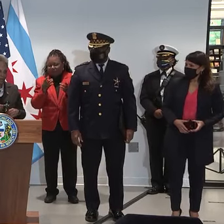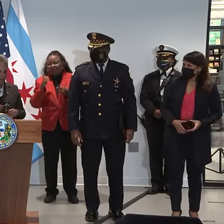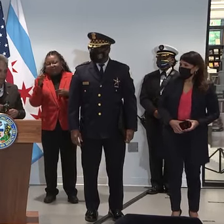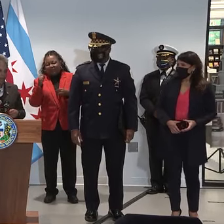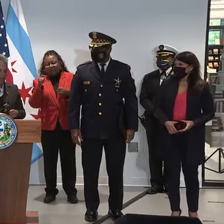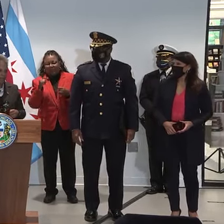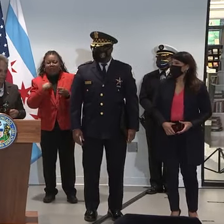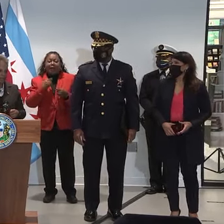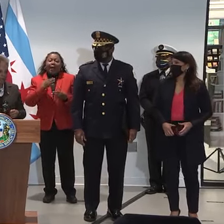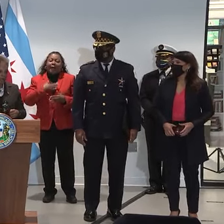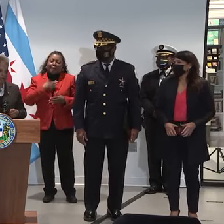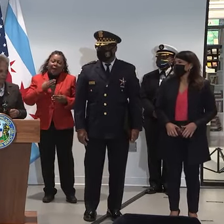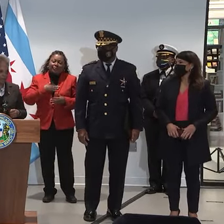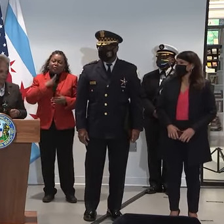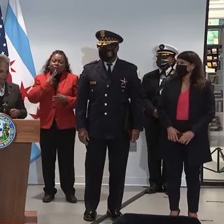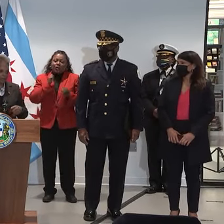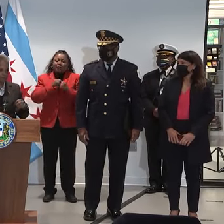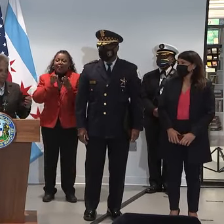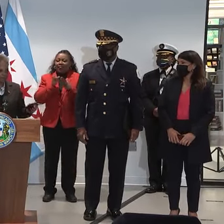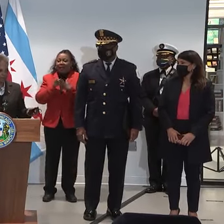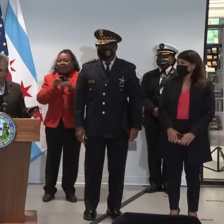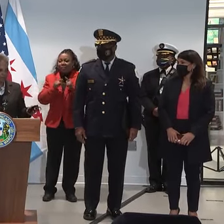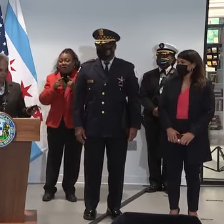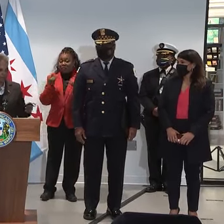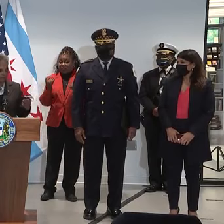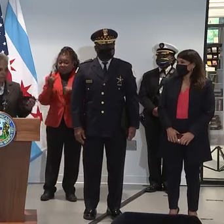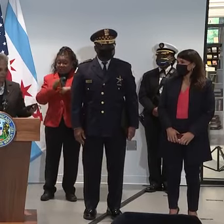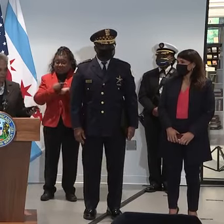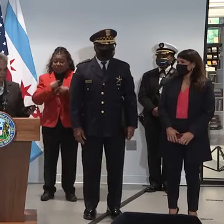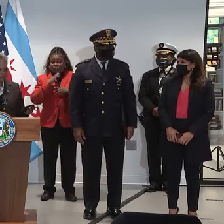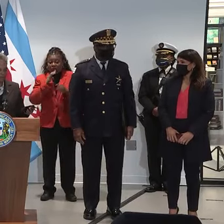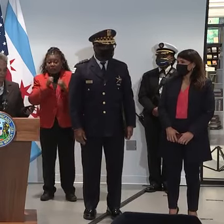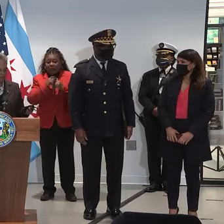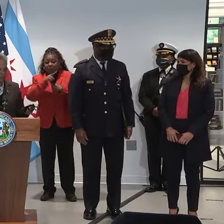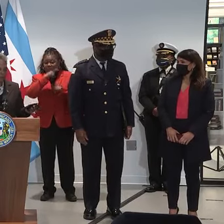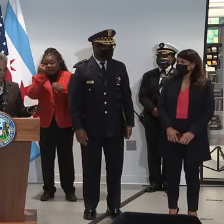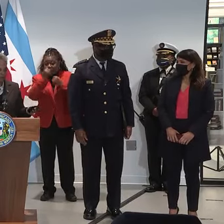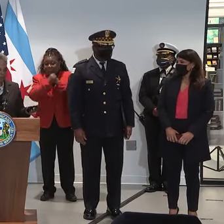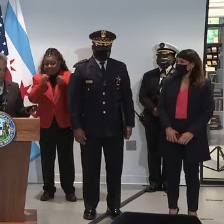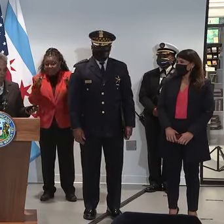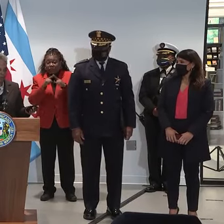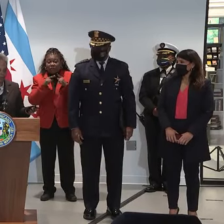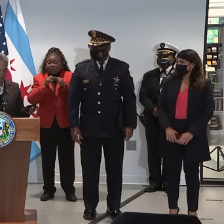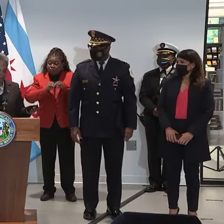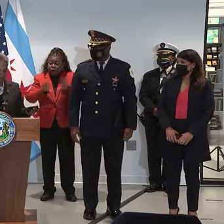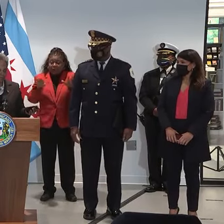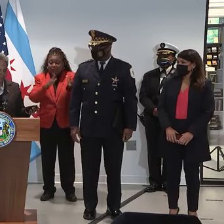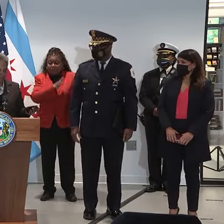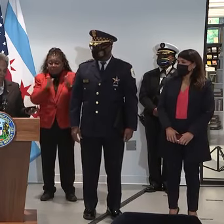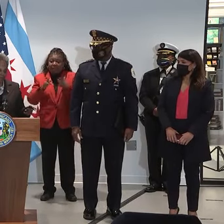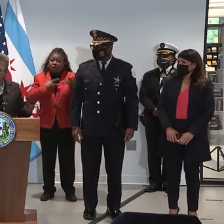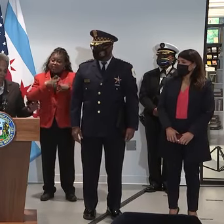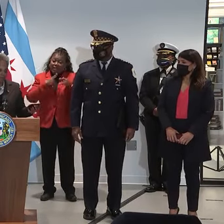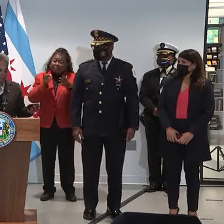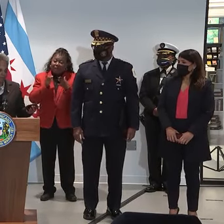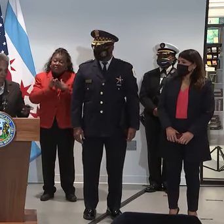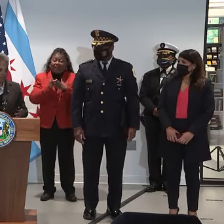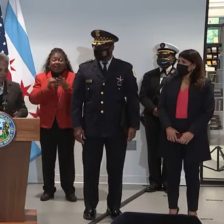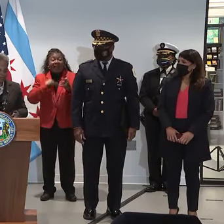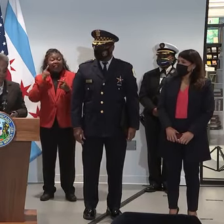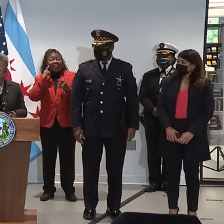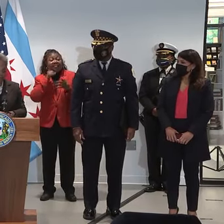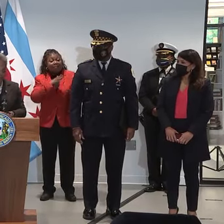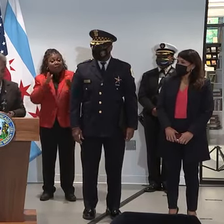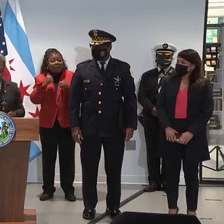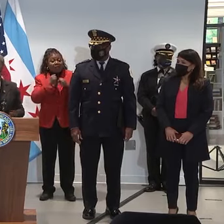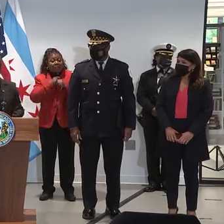Yeah, well, I'm happy to talk about that, but we're here today to kind of talk about summer safety. We did roll out a plan. We're excited about it. I think